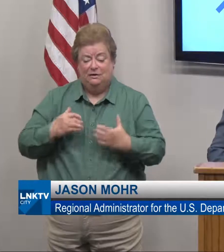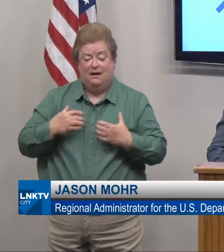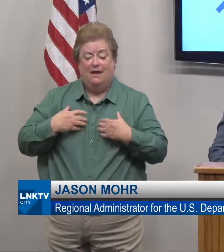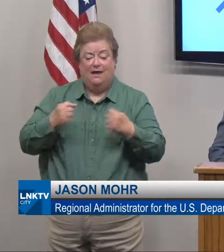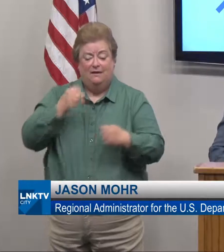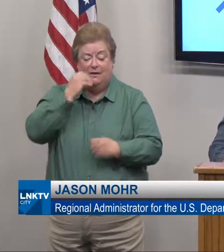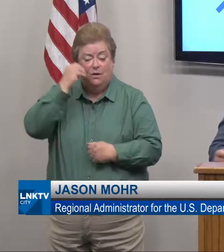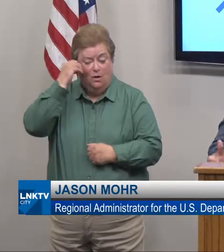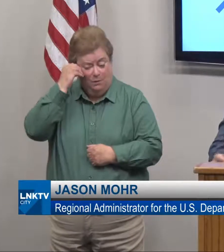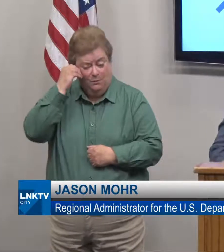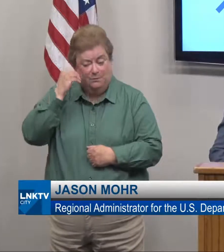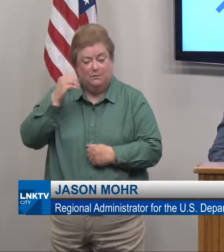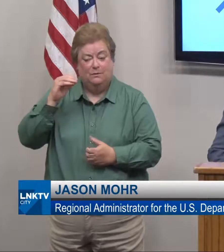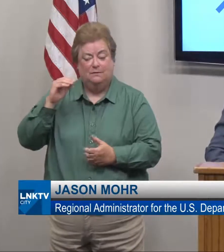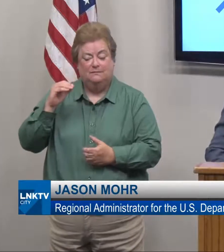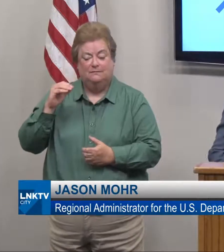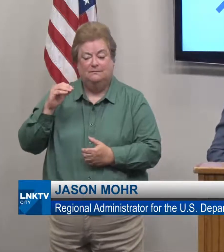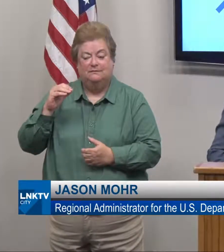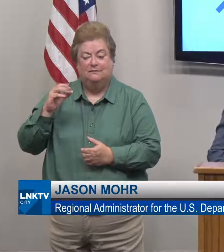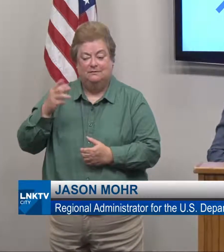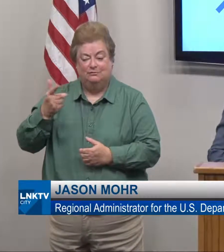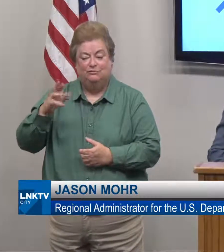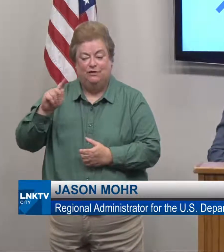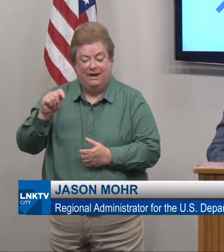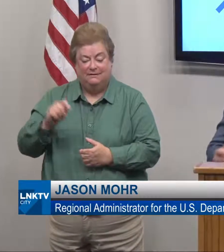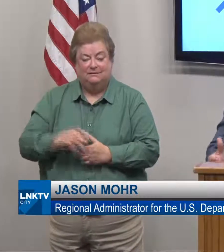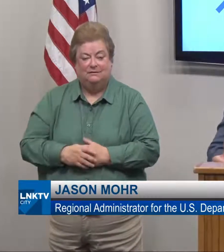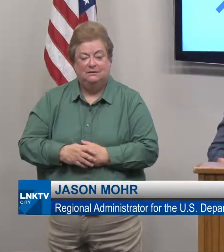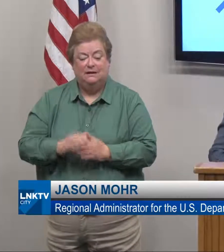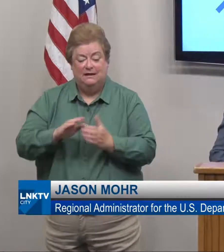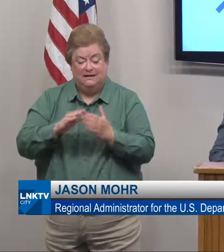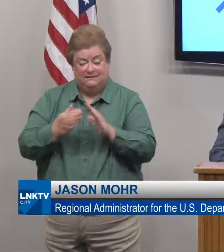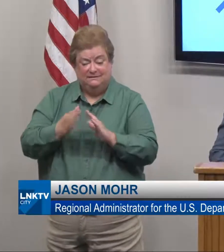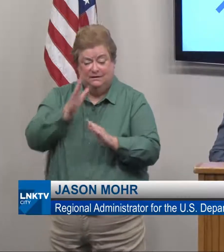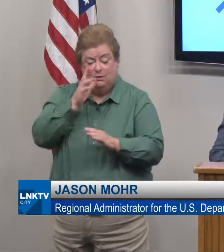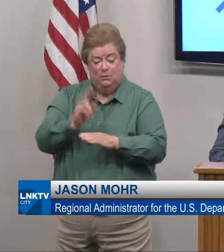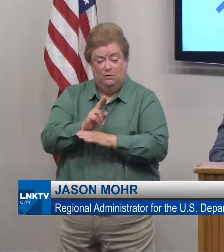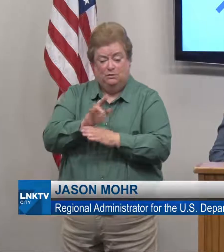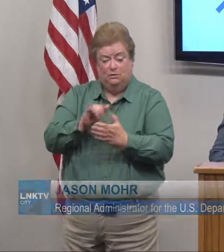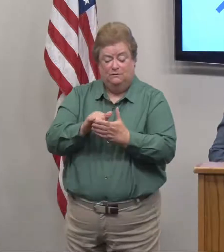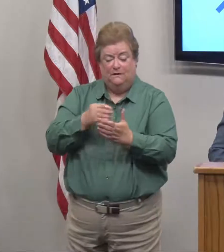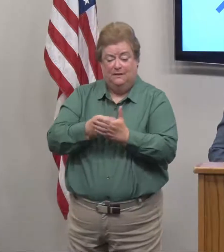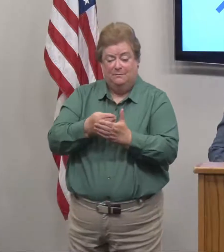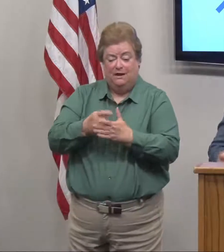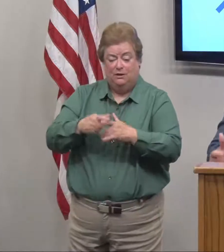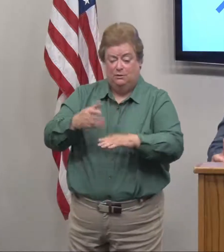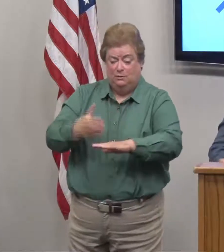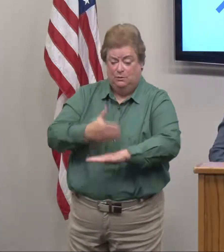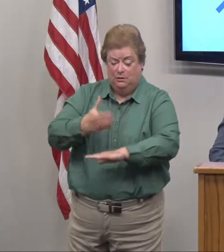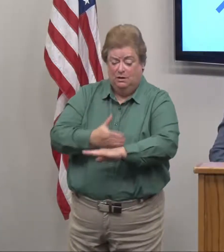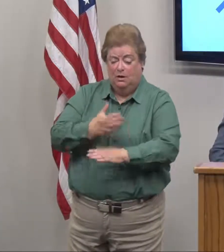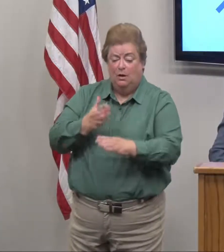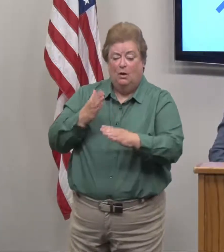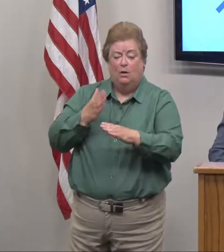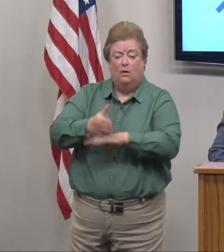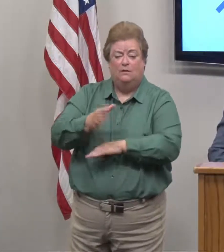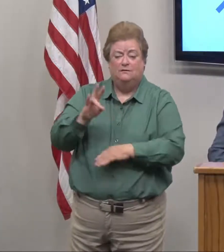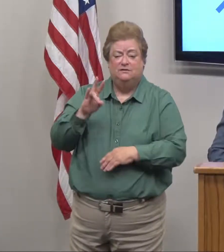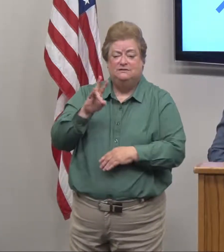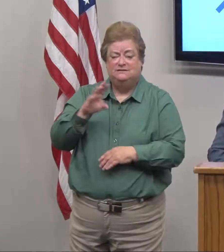grant. I know the city will be using this money to remediate over